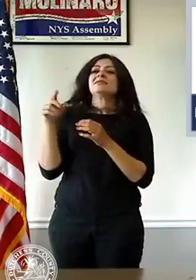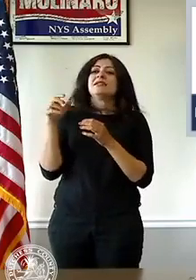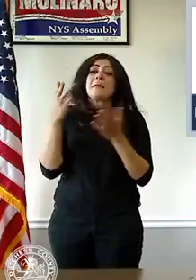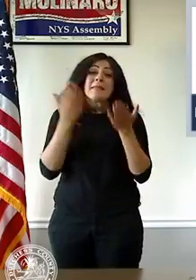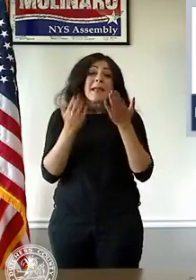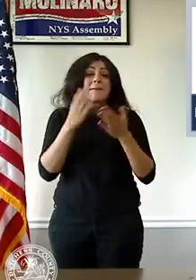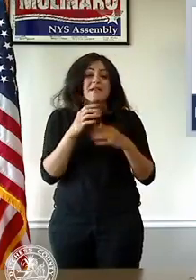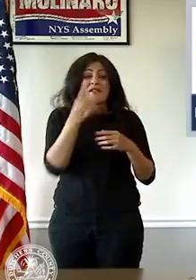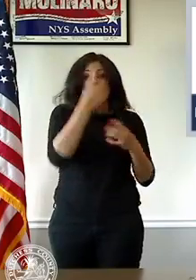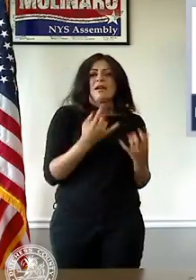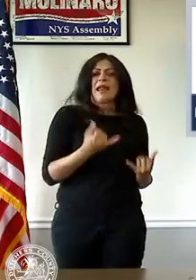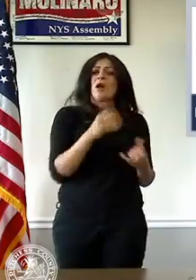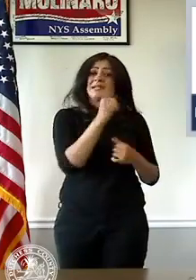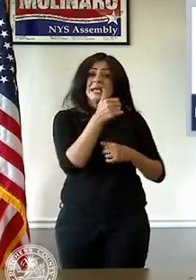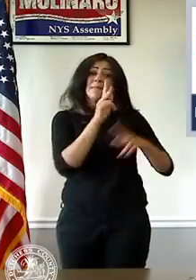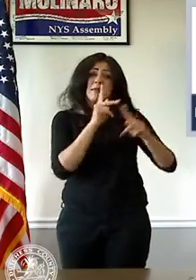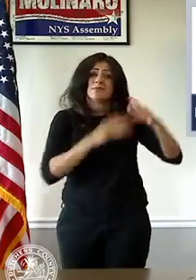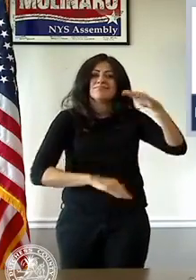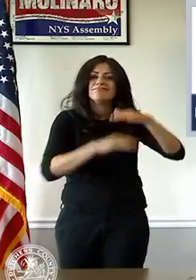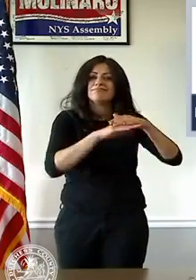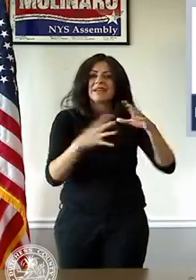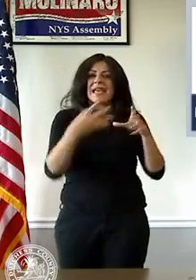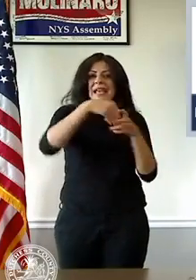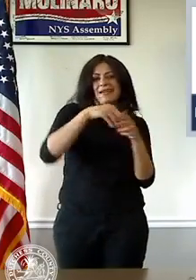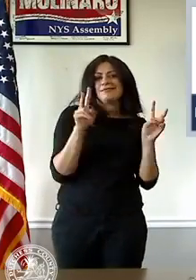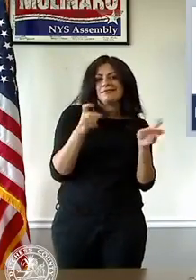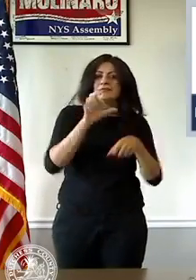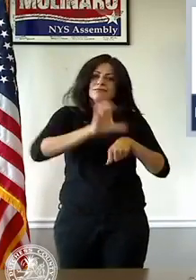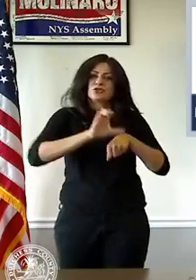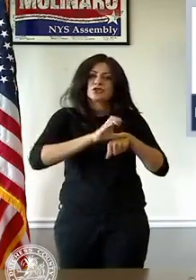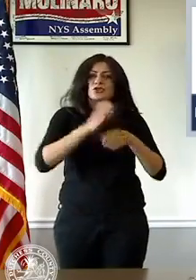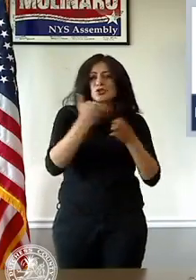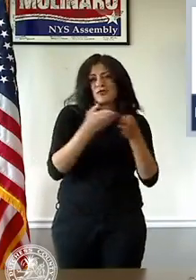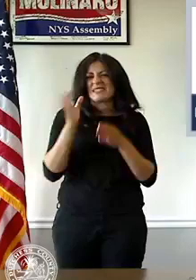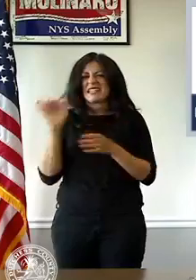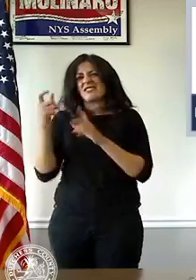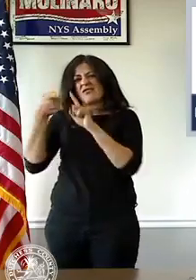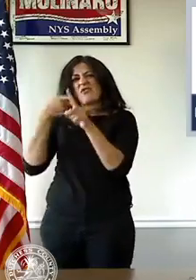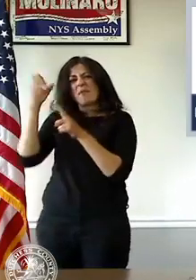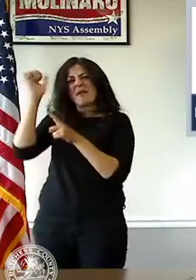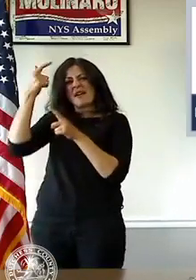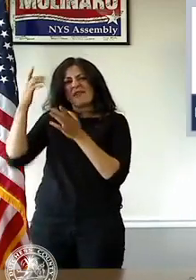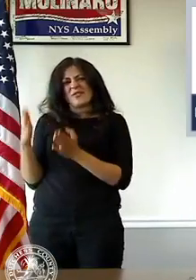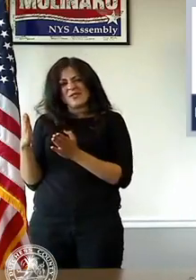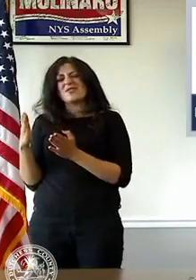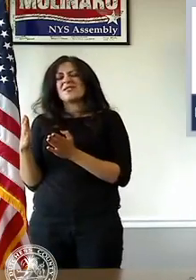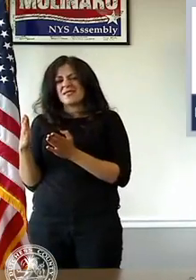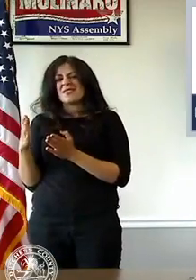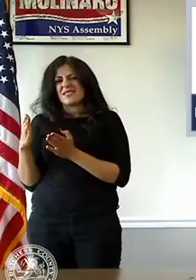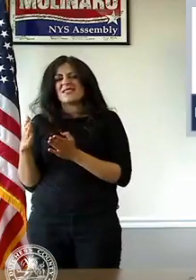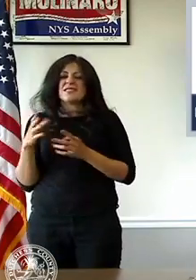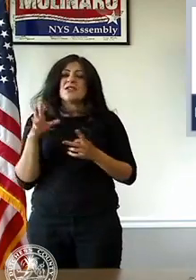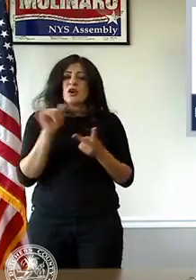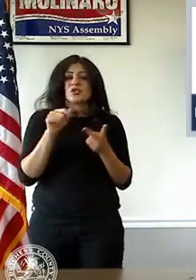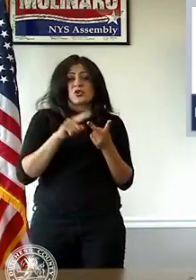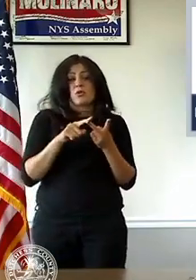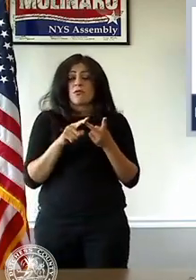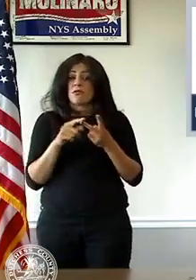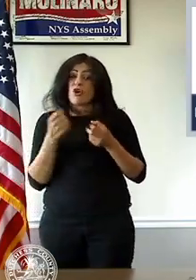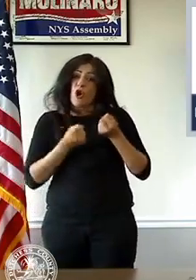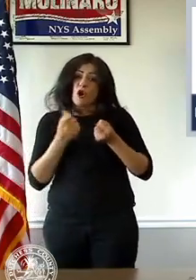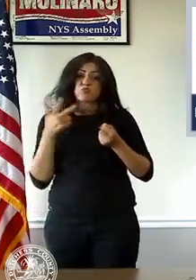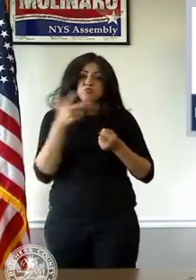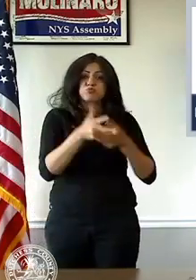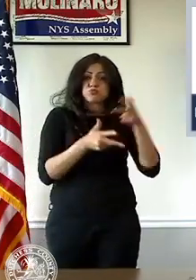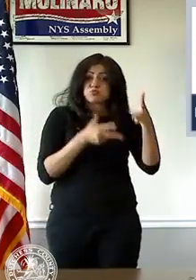people can participate in a church service. That's the governor's order. Along with vehicle-based services